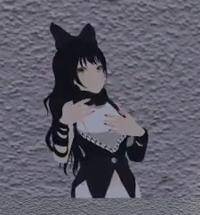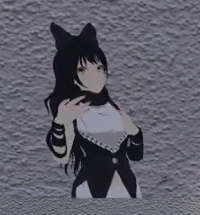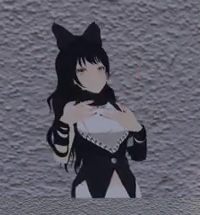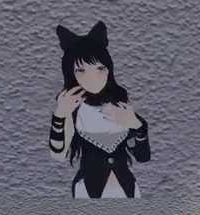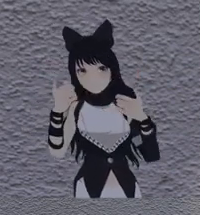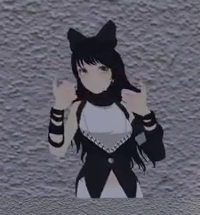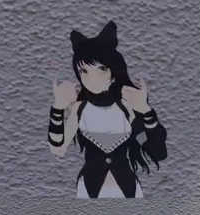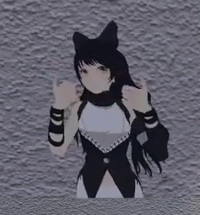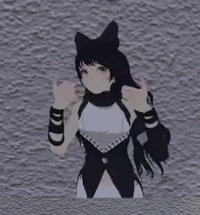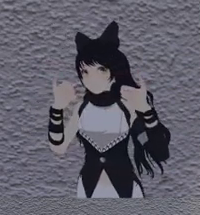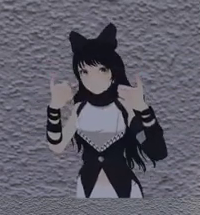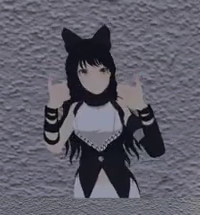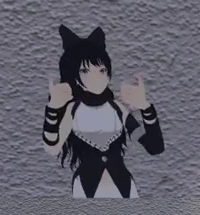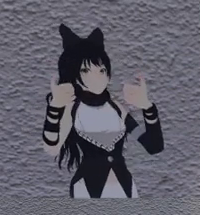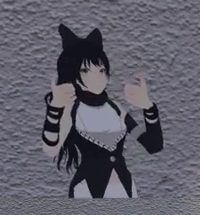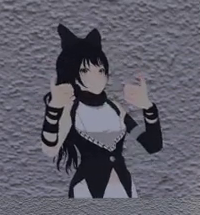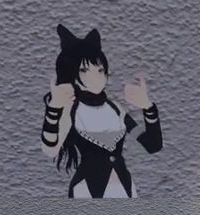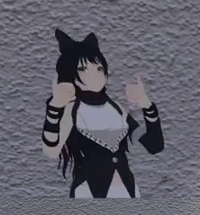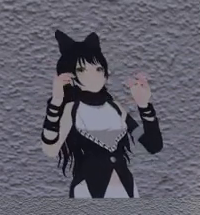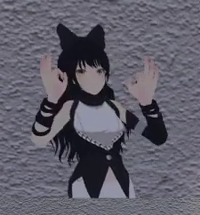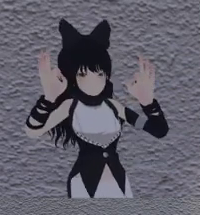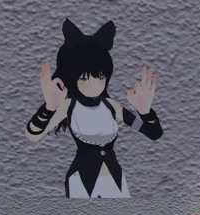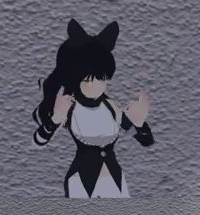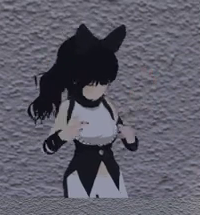Are you guys ready to start? Are you excited?